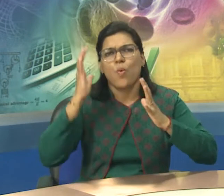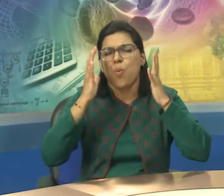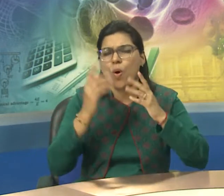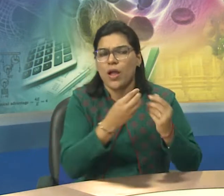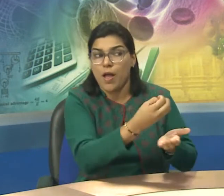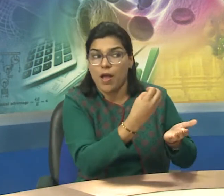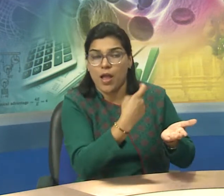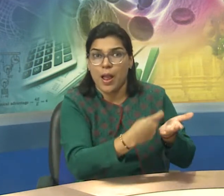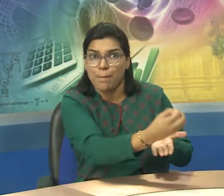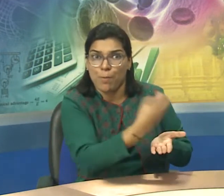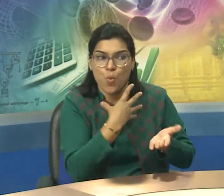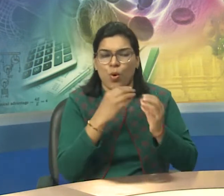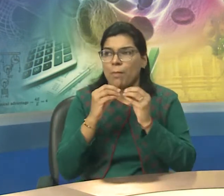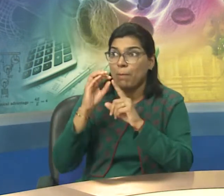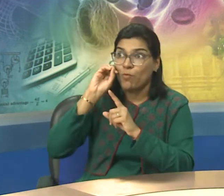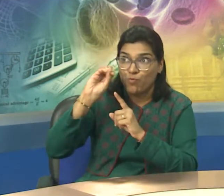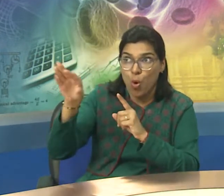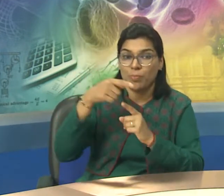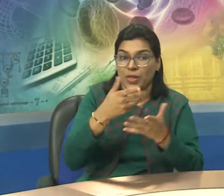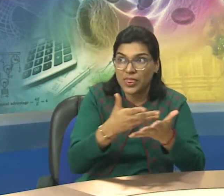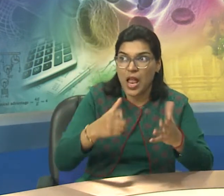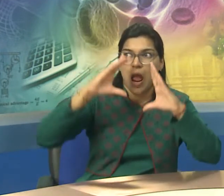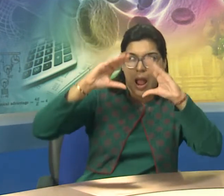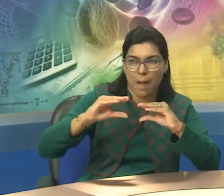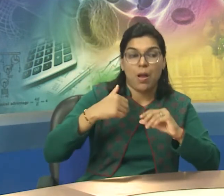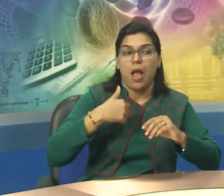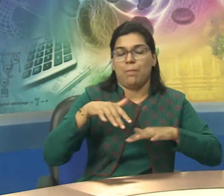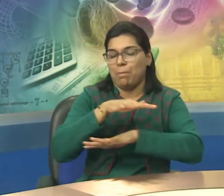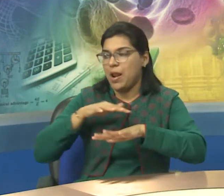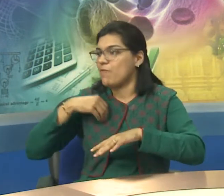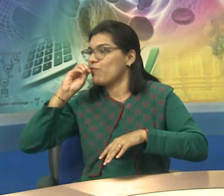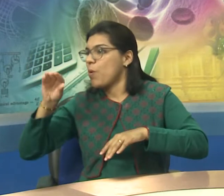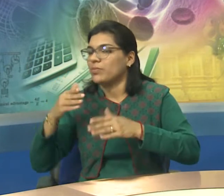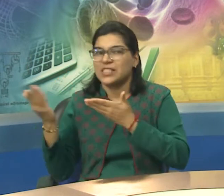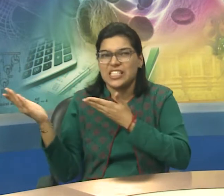They can fully devote it in the core business or the main